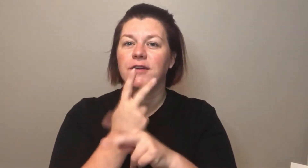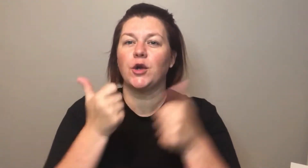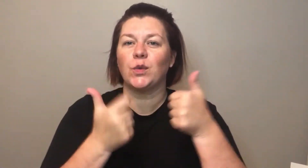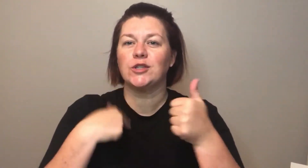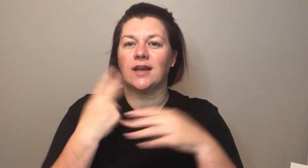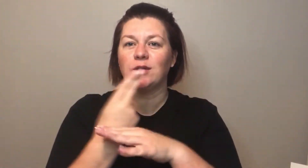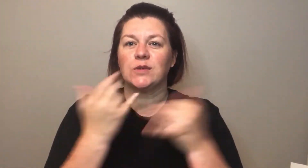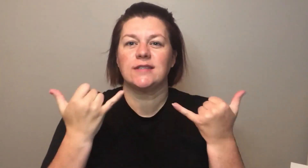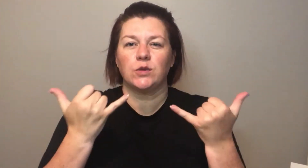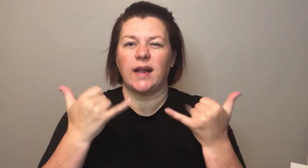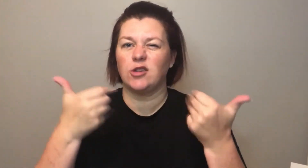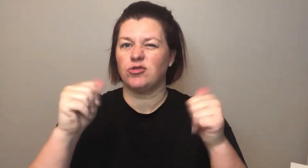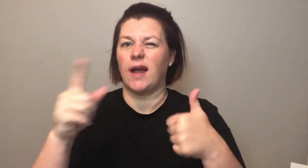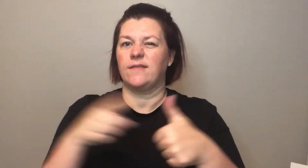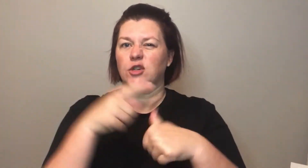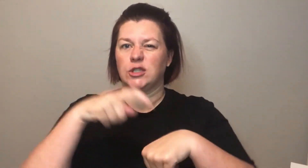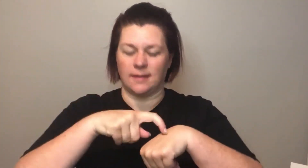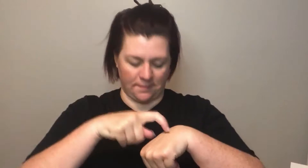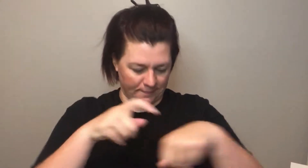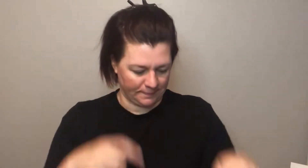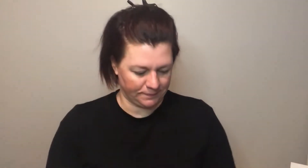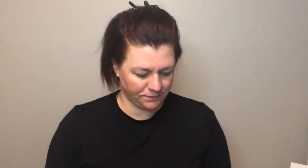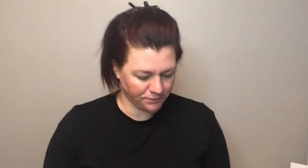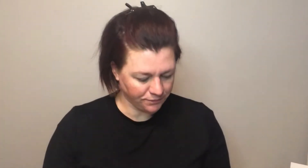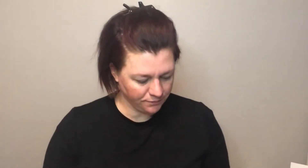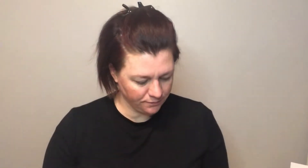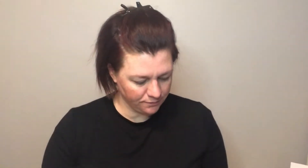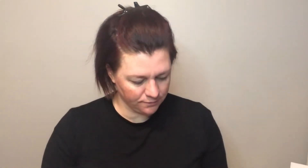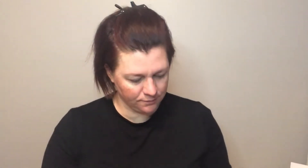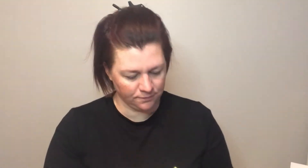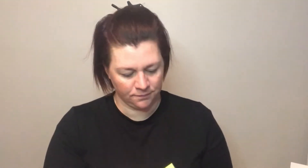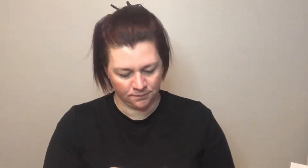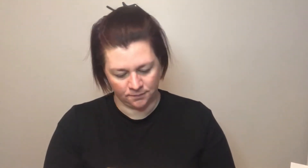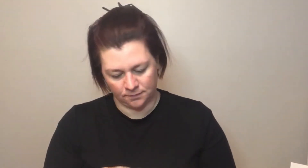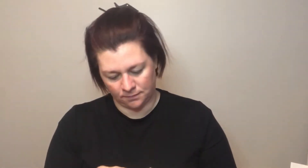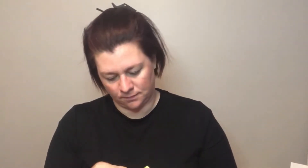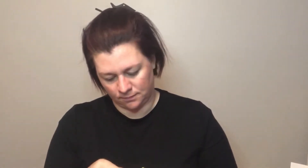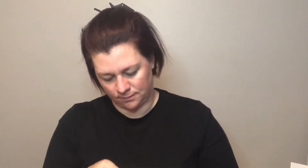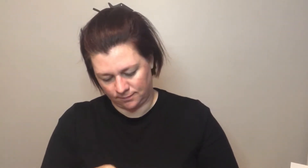well. None of this is sponsored or anything. So I'm gonna open these up for the first time.